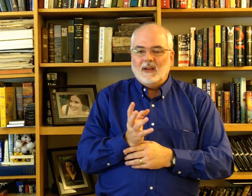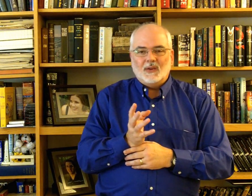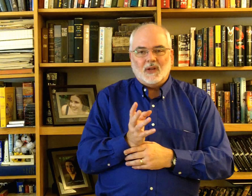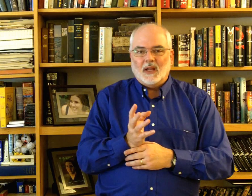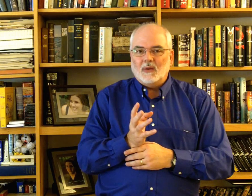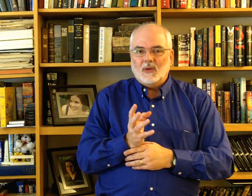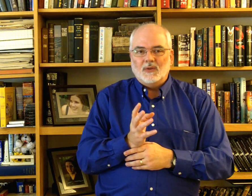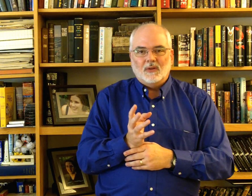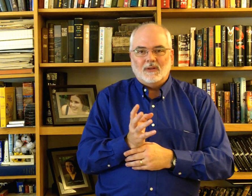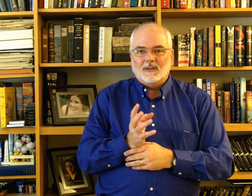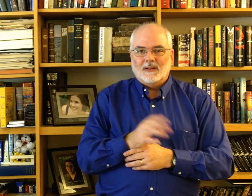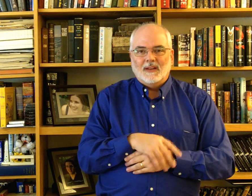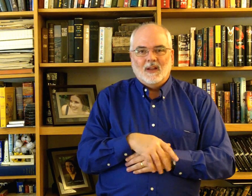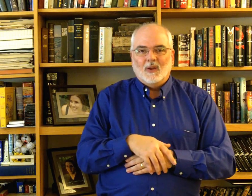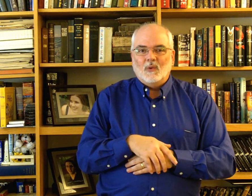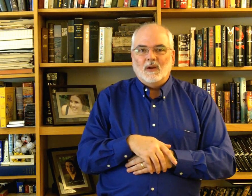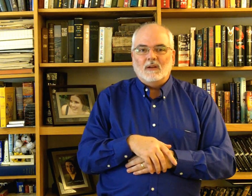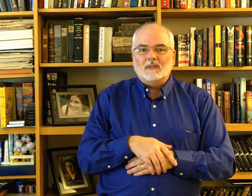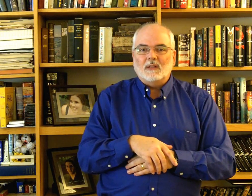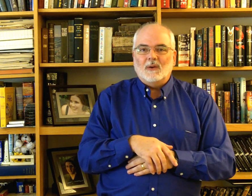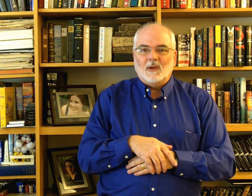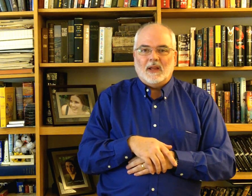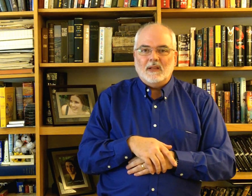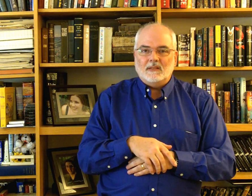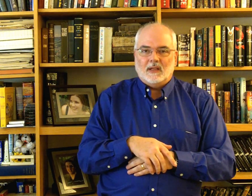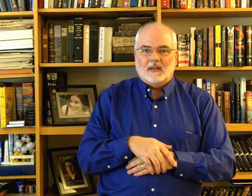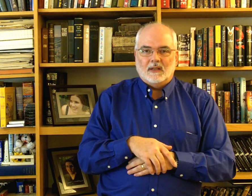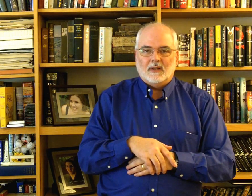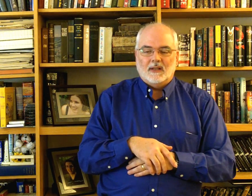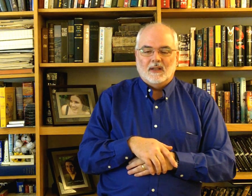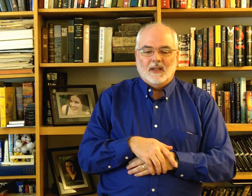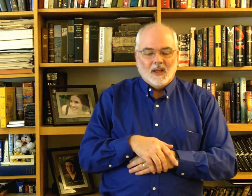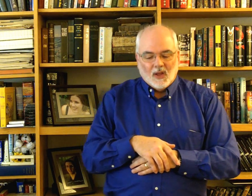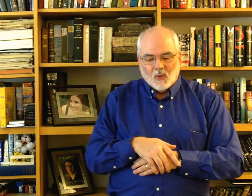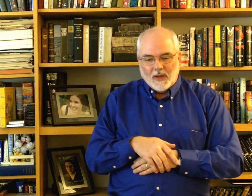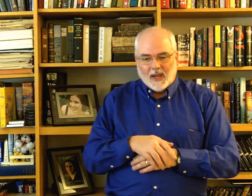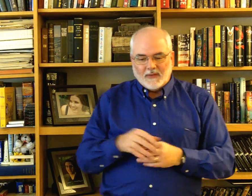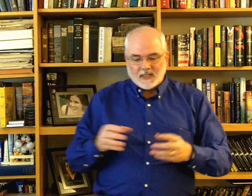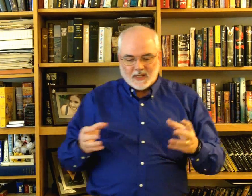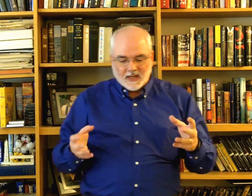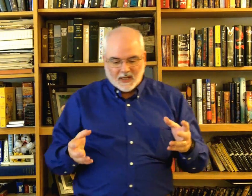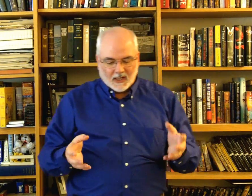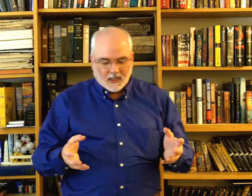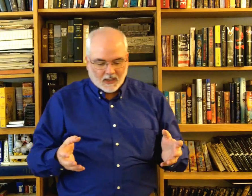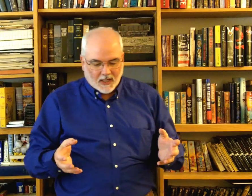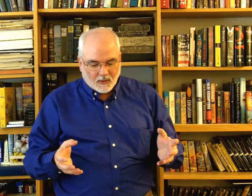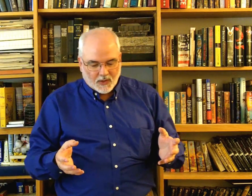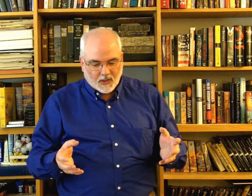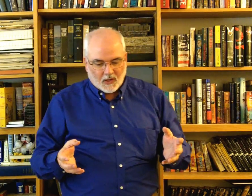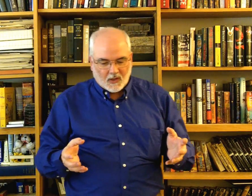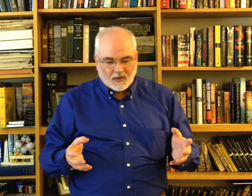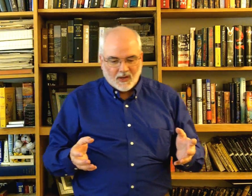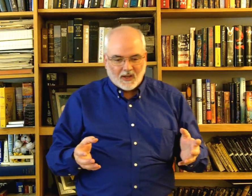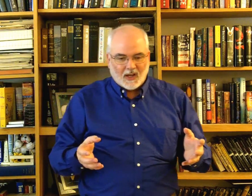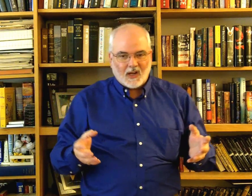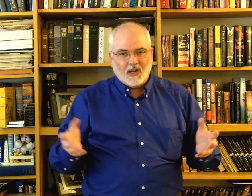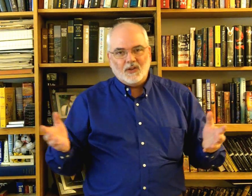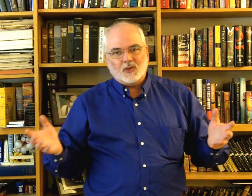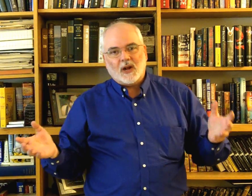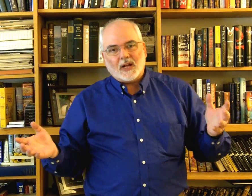English language, we are so lazy. We have this thing in an English language called a